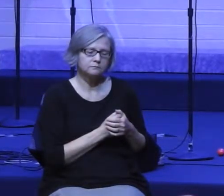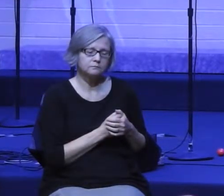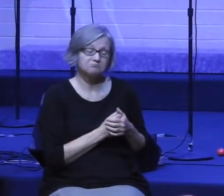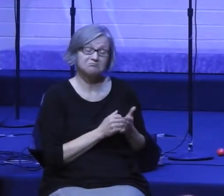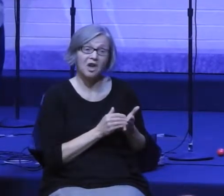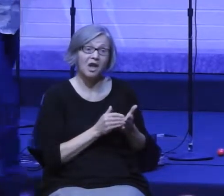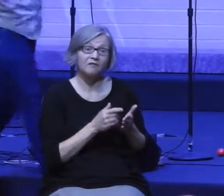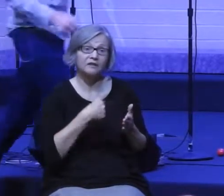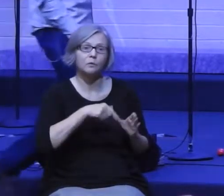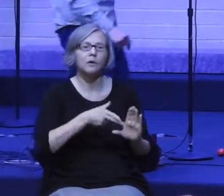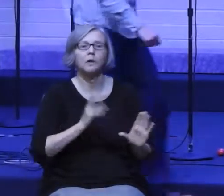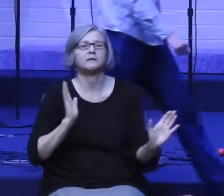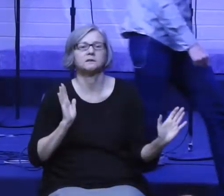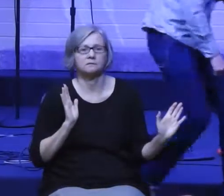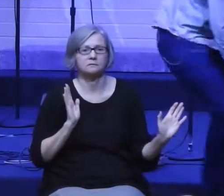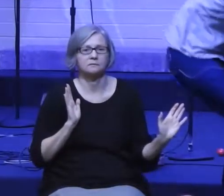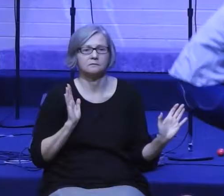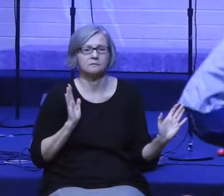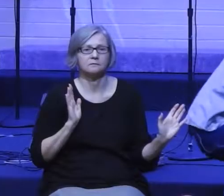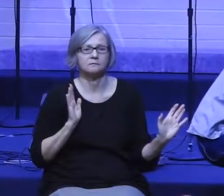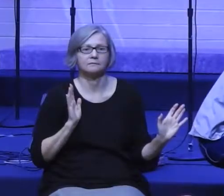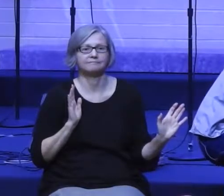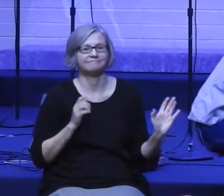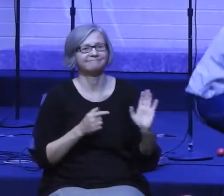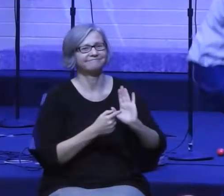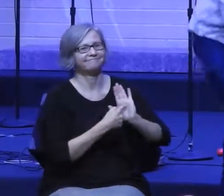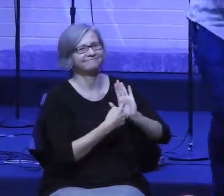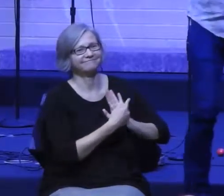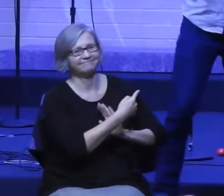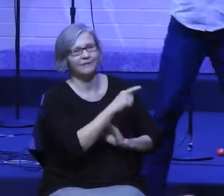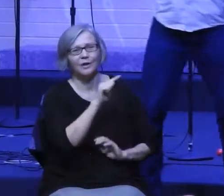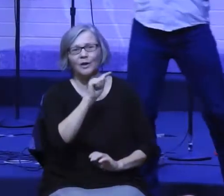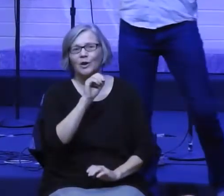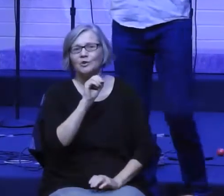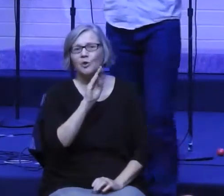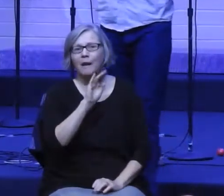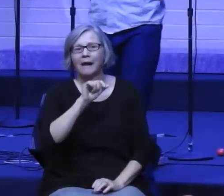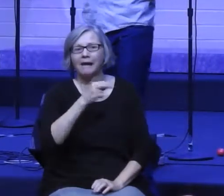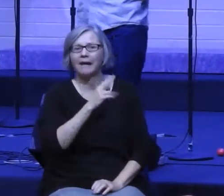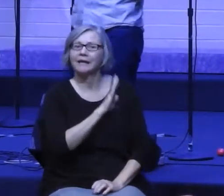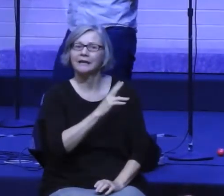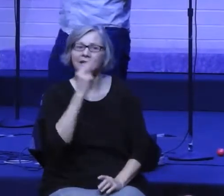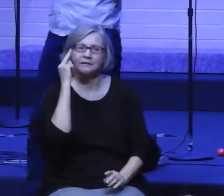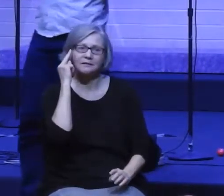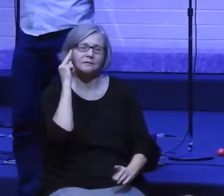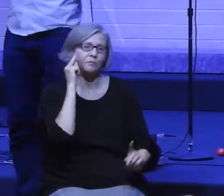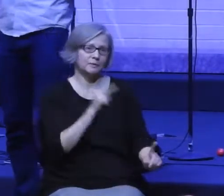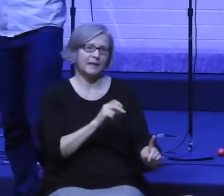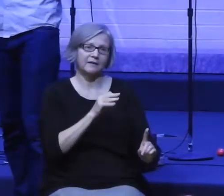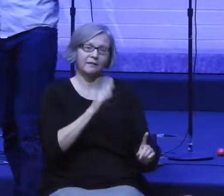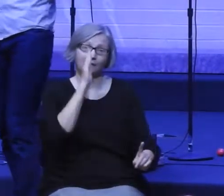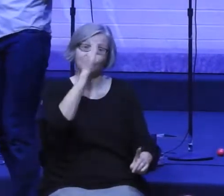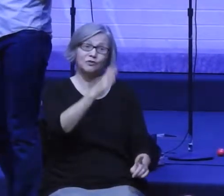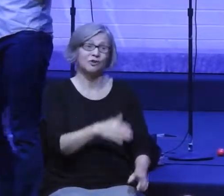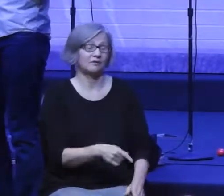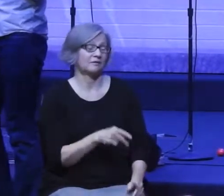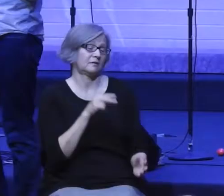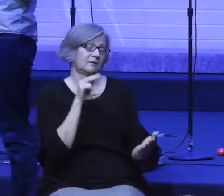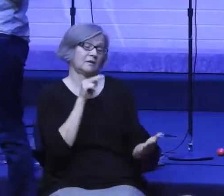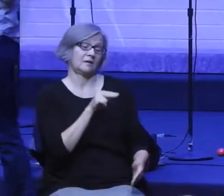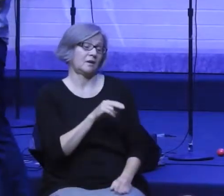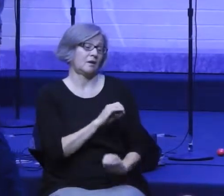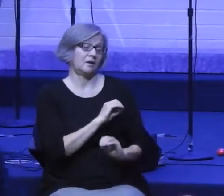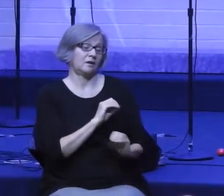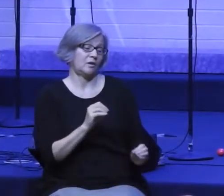whatever the experience, if we respond with hysteria, or the opposite of hysteria, which I'll call